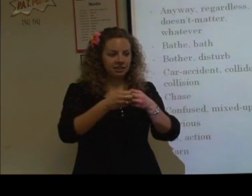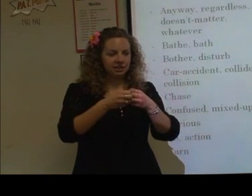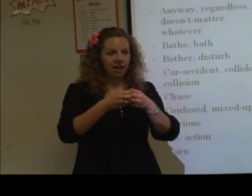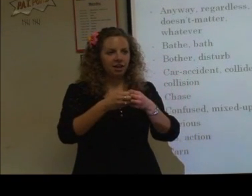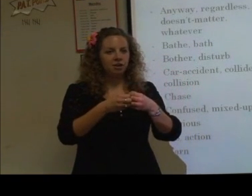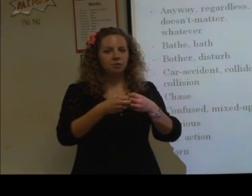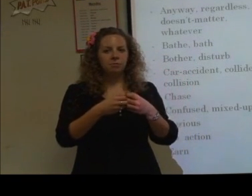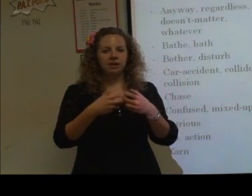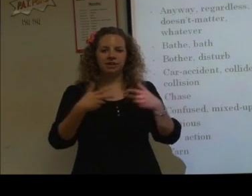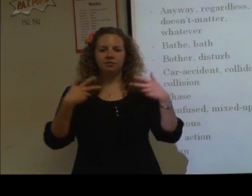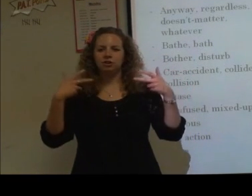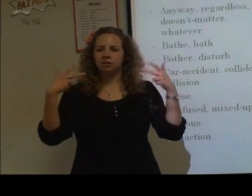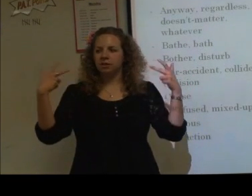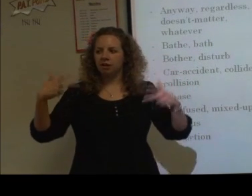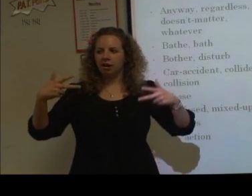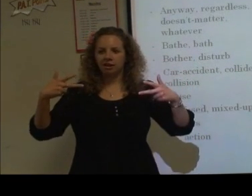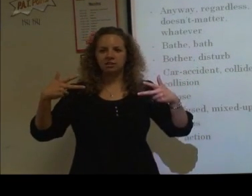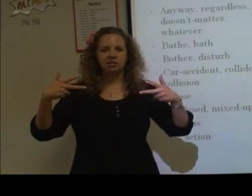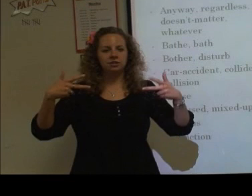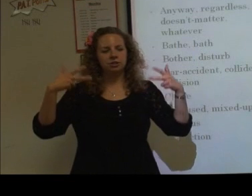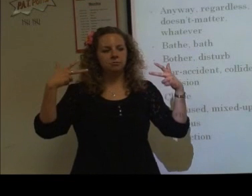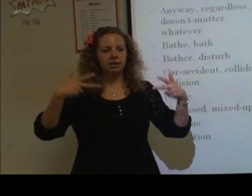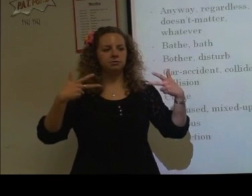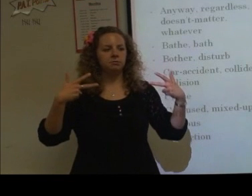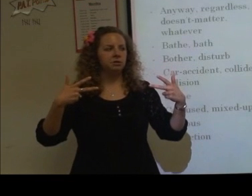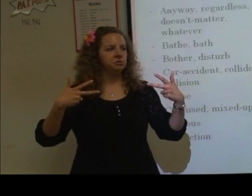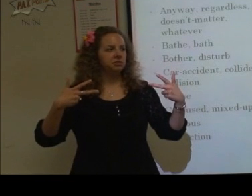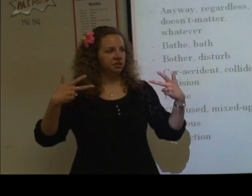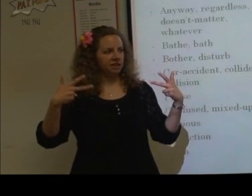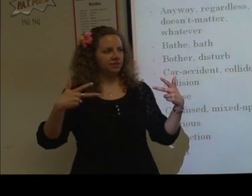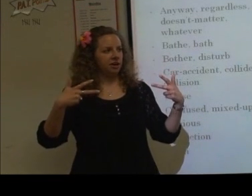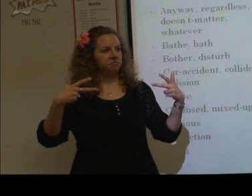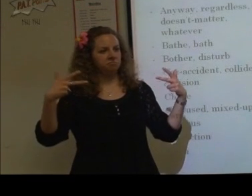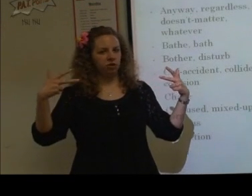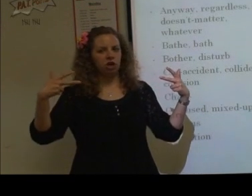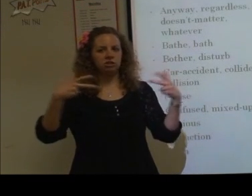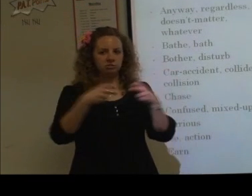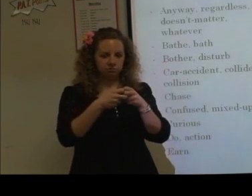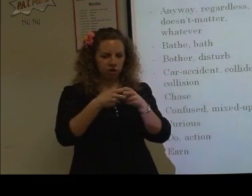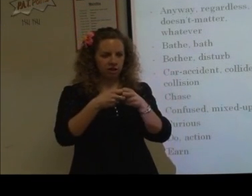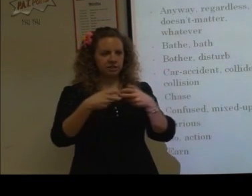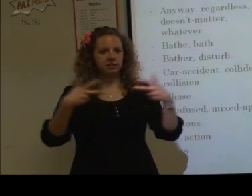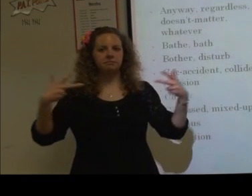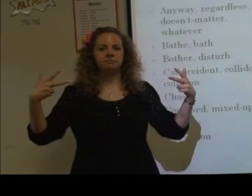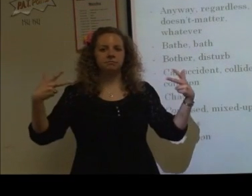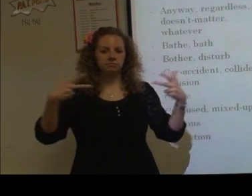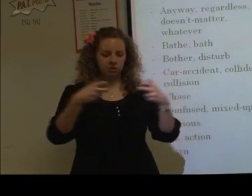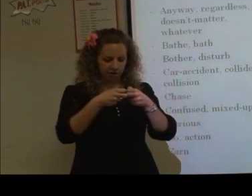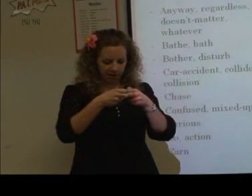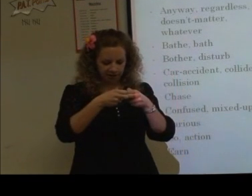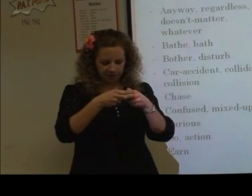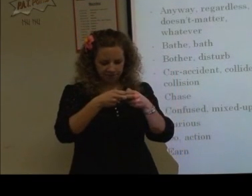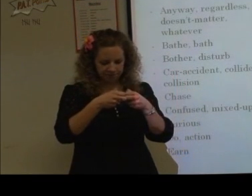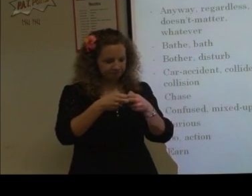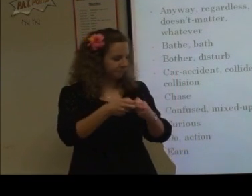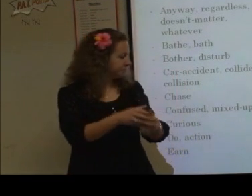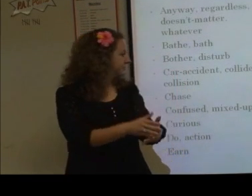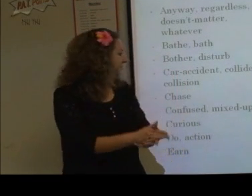like that. But if you're talking about a car accident, then you might as well be using the classifier for cars. Car accident. Car accident.